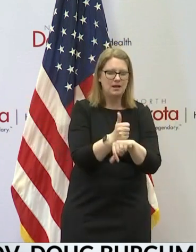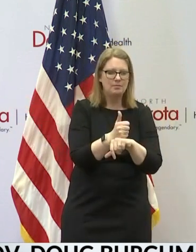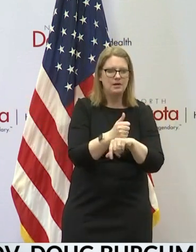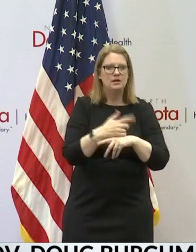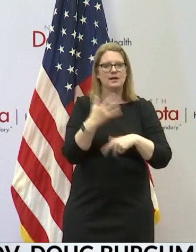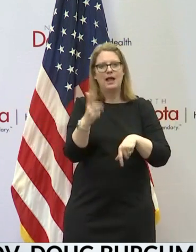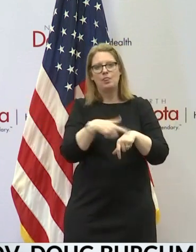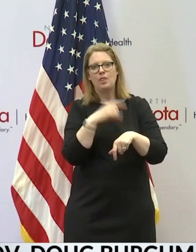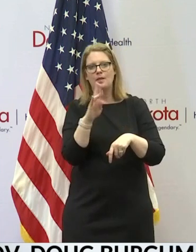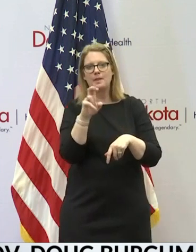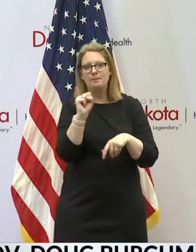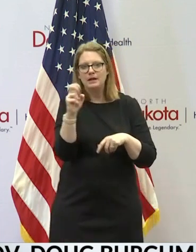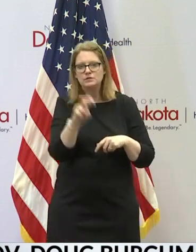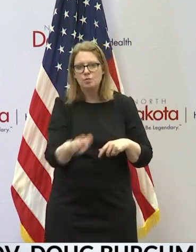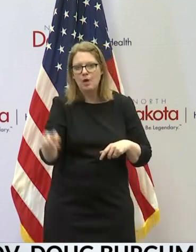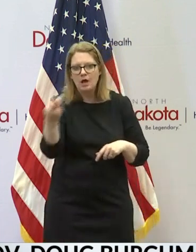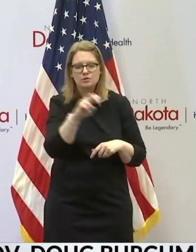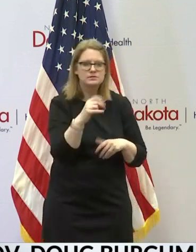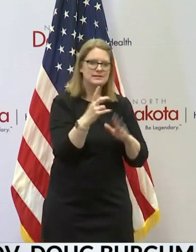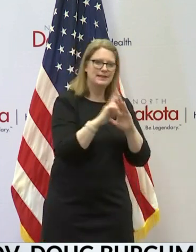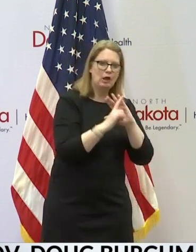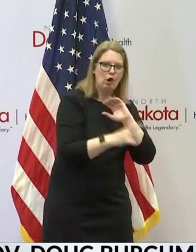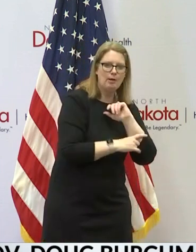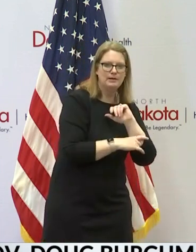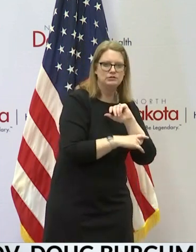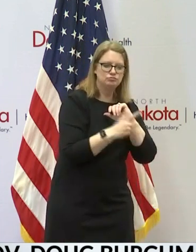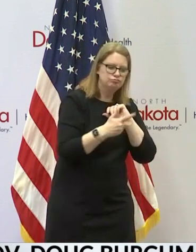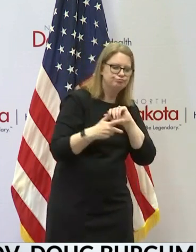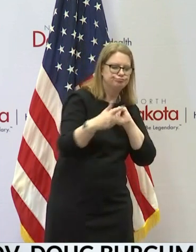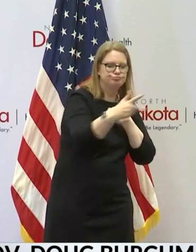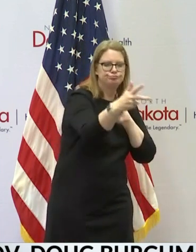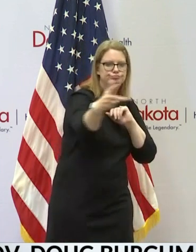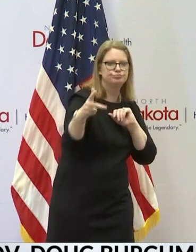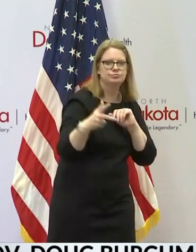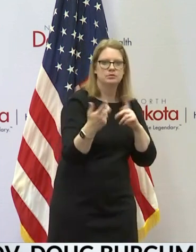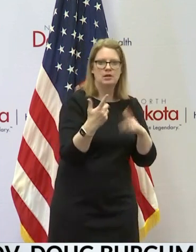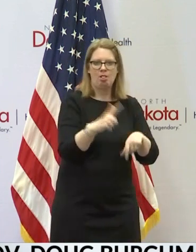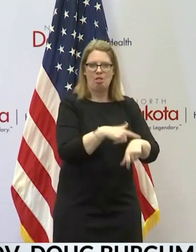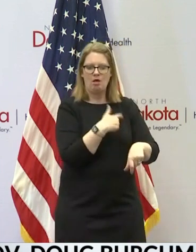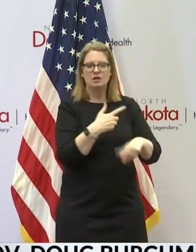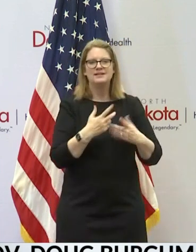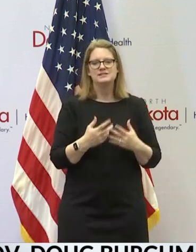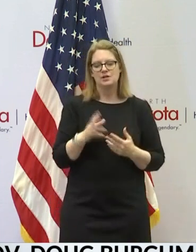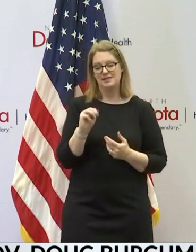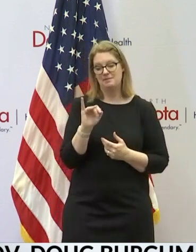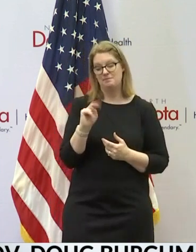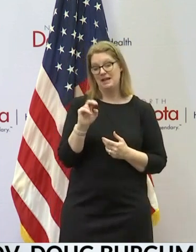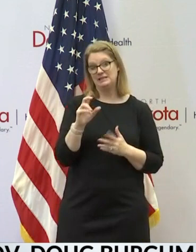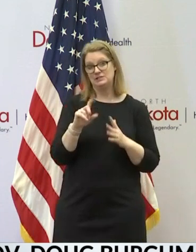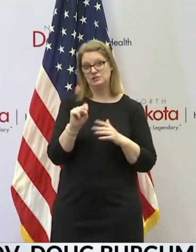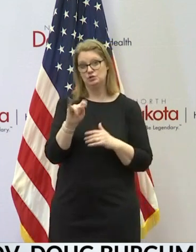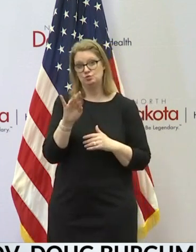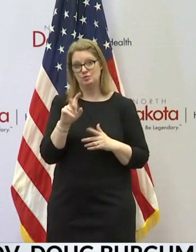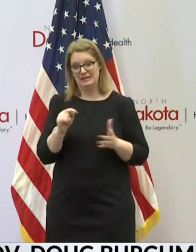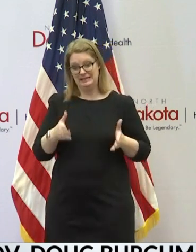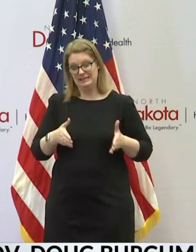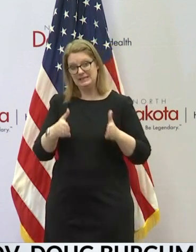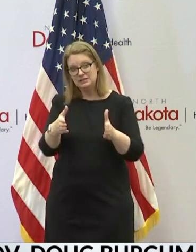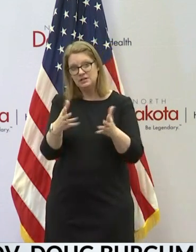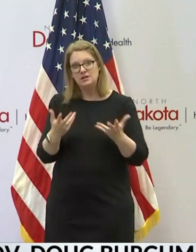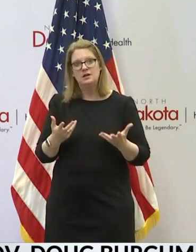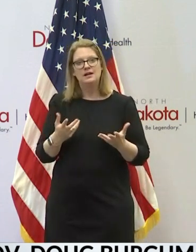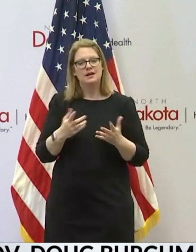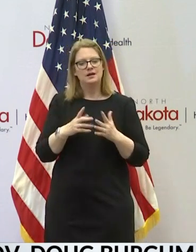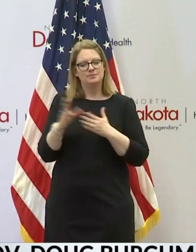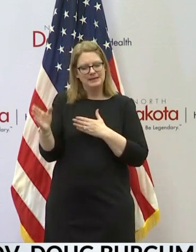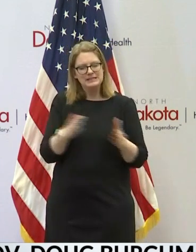long the bus routes are, and how long the garbage routes are, et cetera. So the whole view on the Main Street Initiative and trying to bring revitalization to our